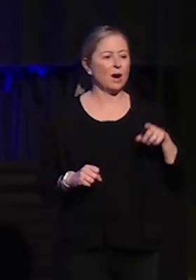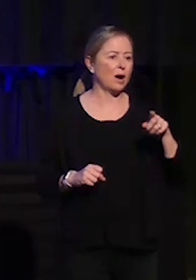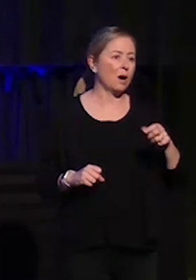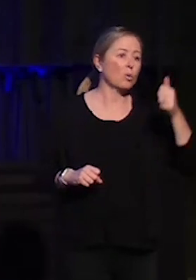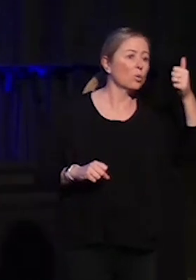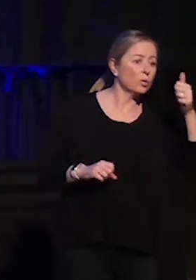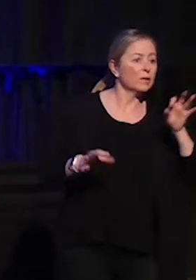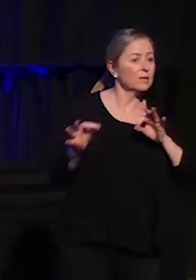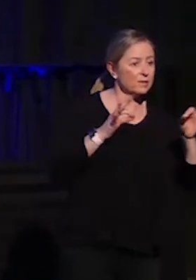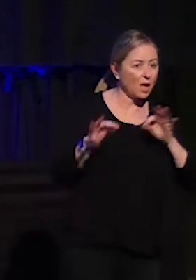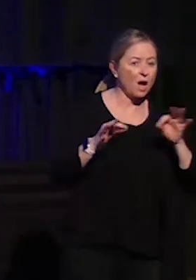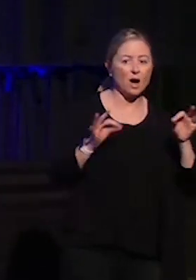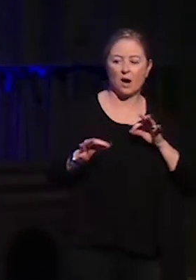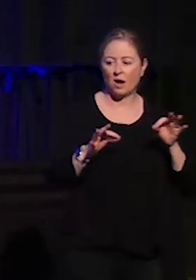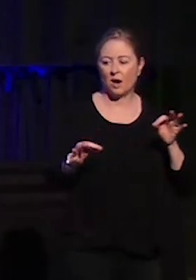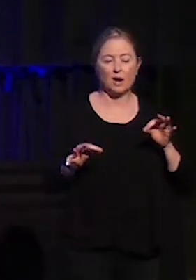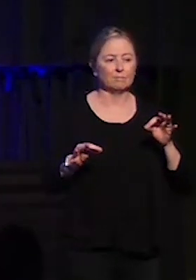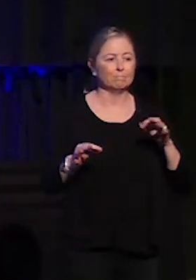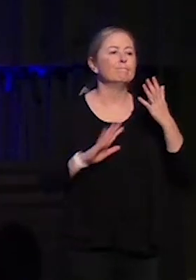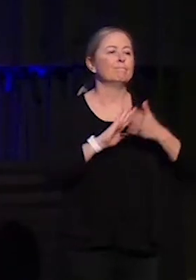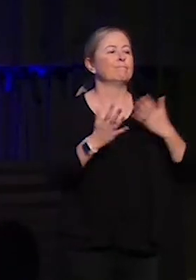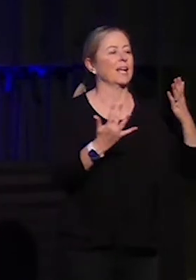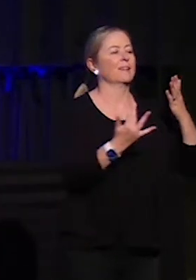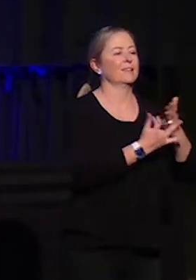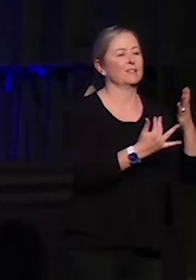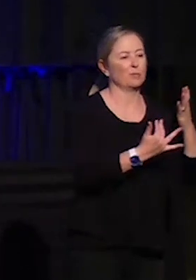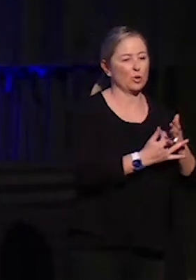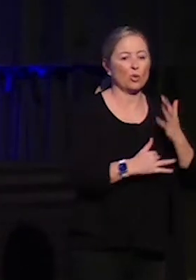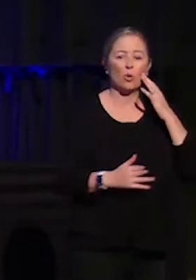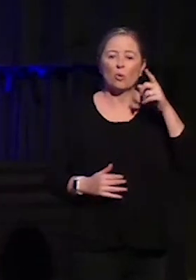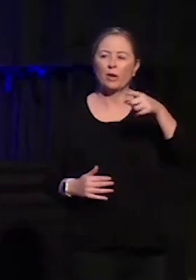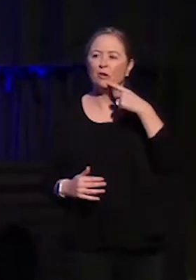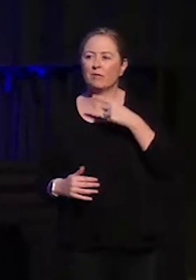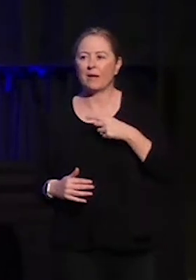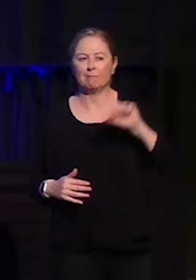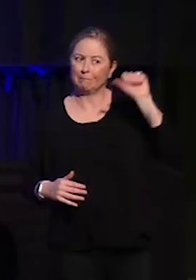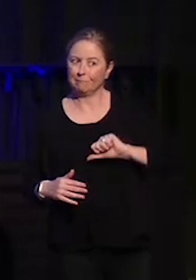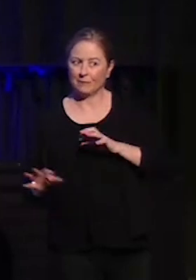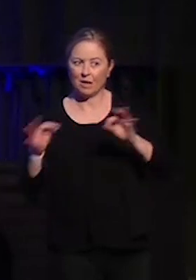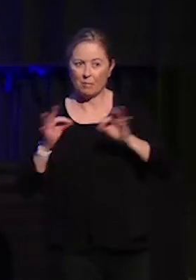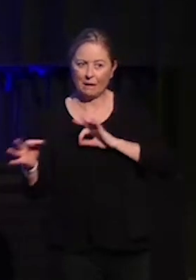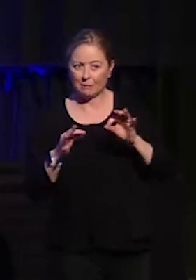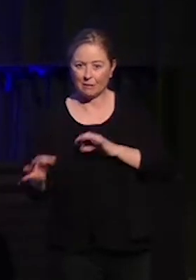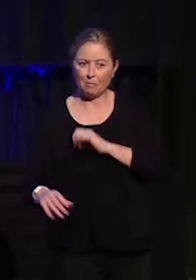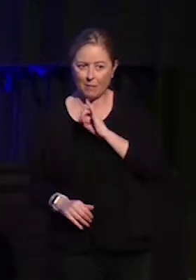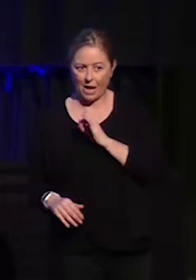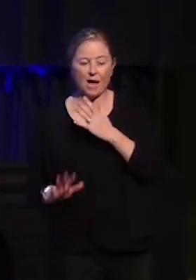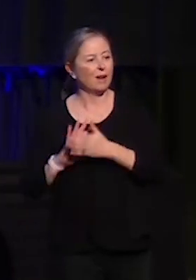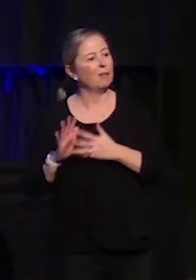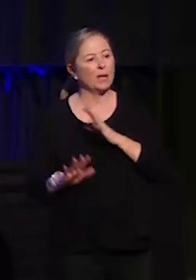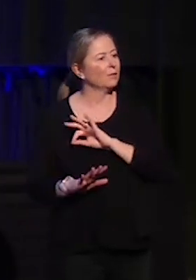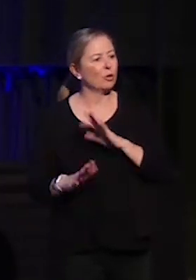good design, it is also accessible design. And when you said, hey, this is not so good design, it is actually